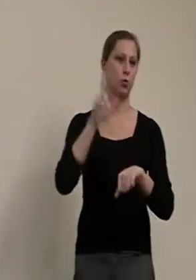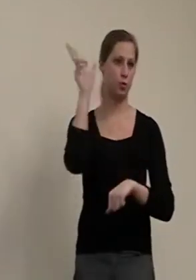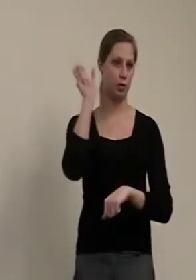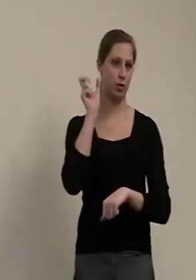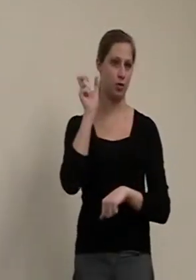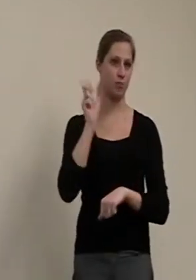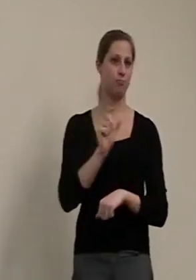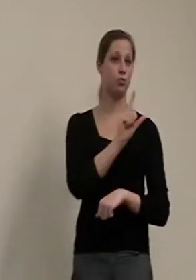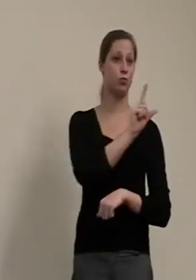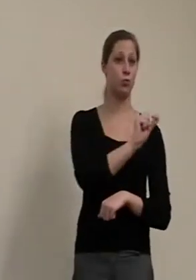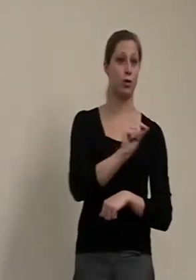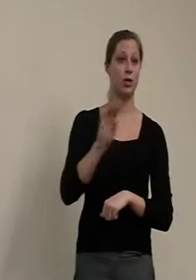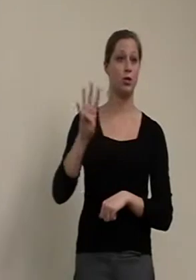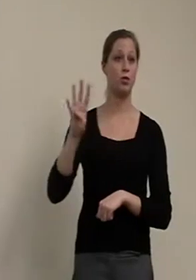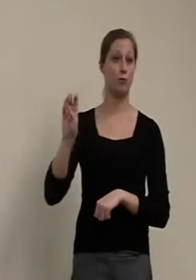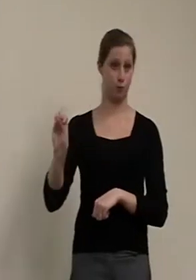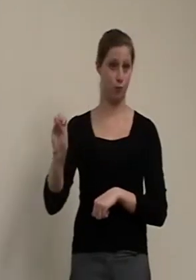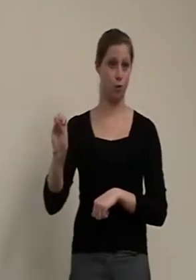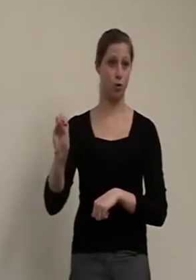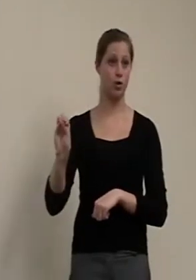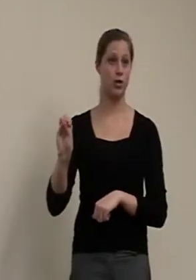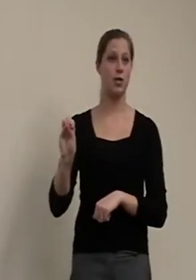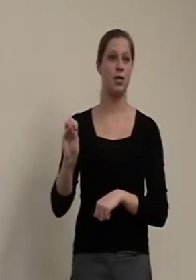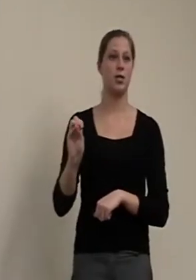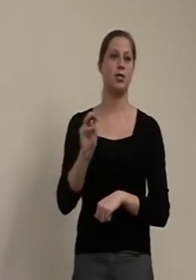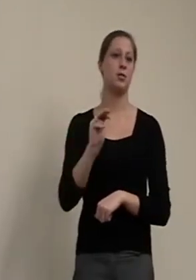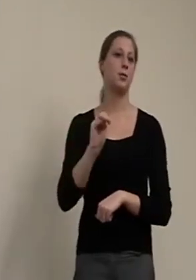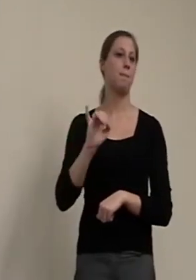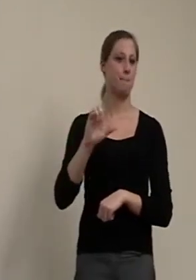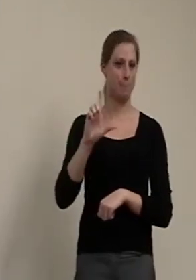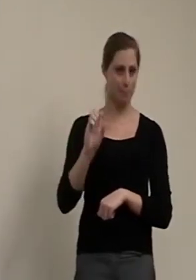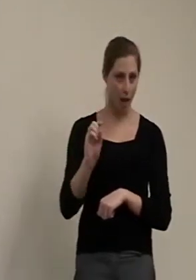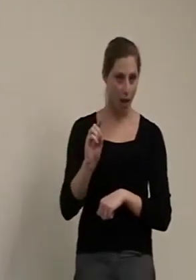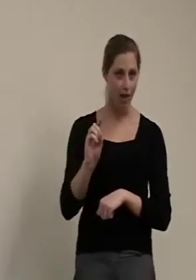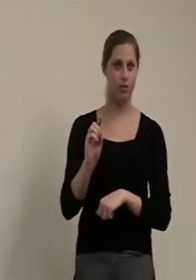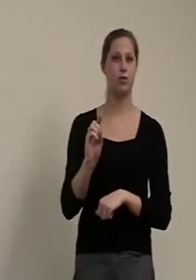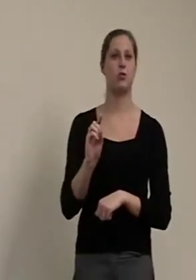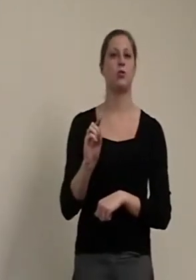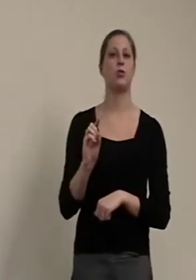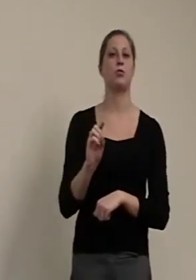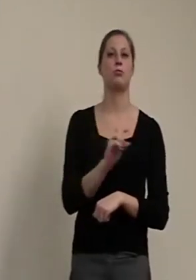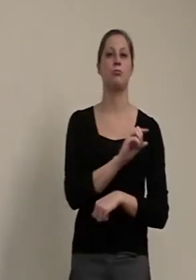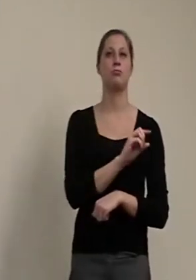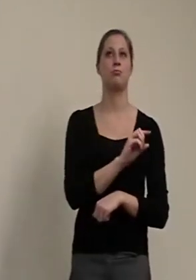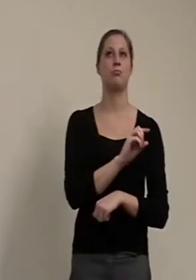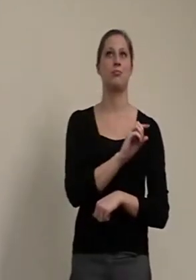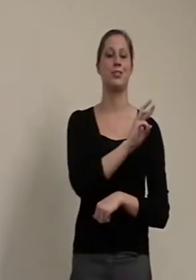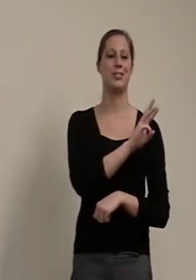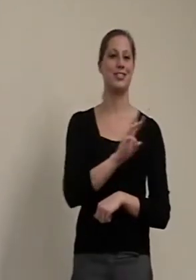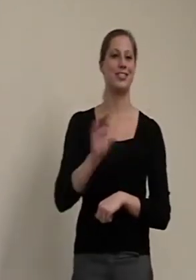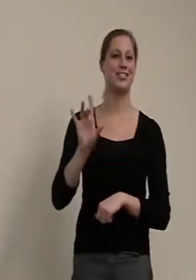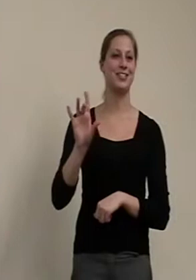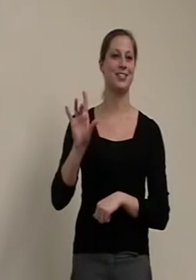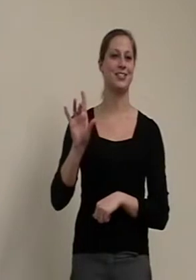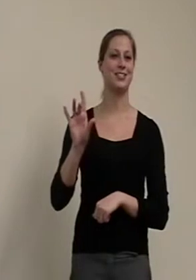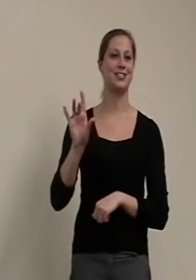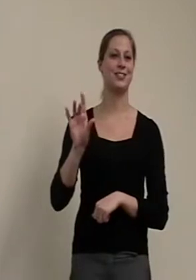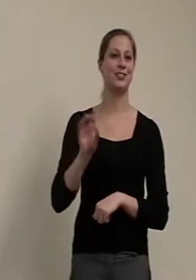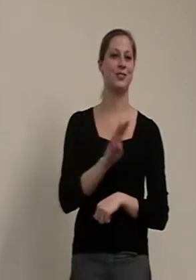is mild, 40 to 60 is moderate, 60 to 75, moderately severe, 75 to